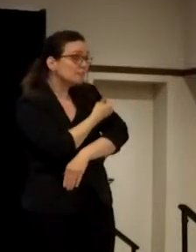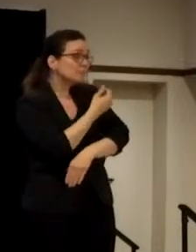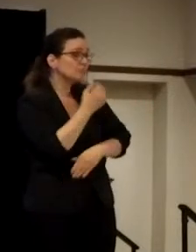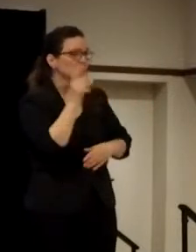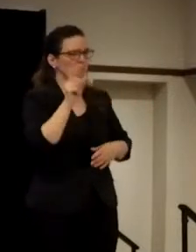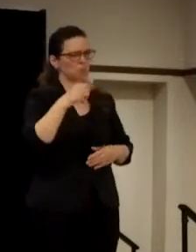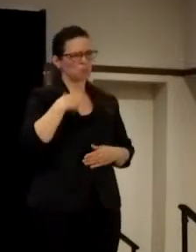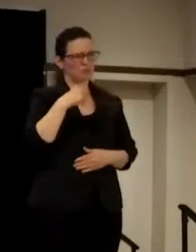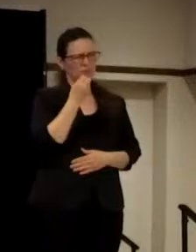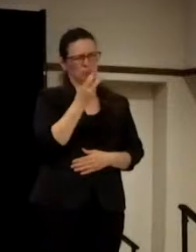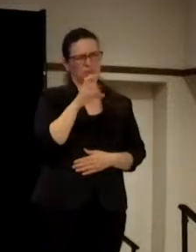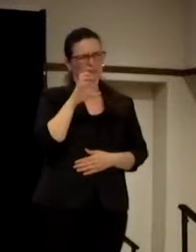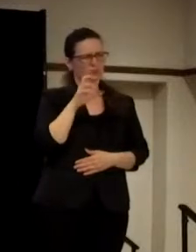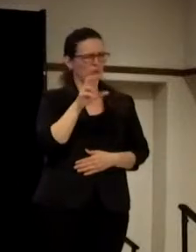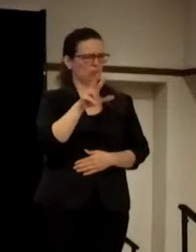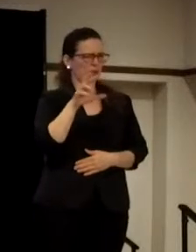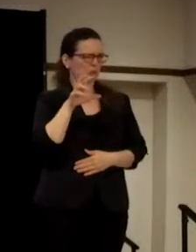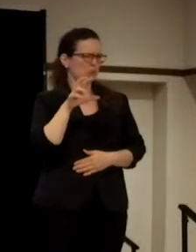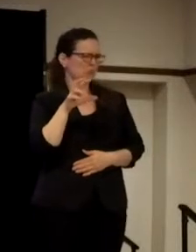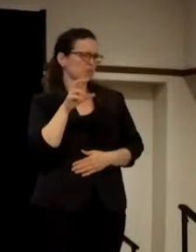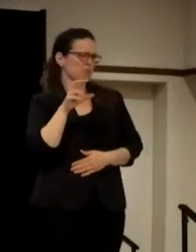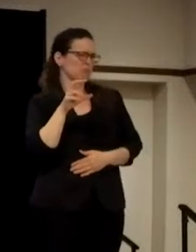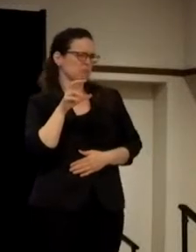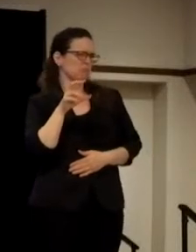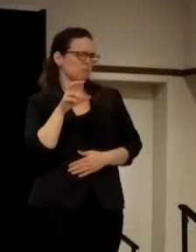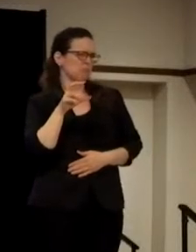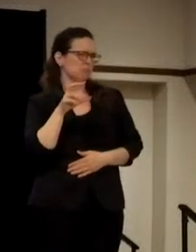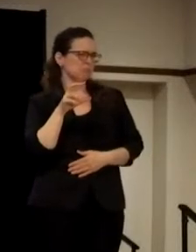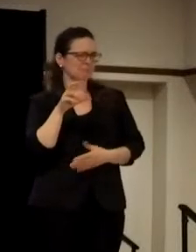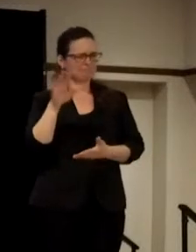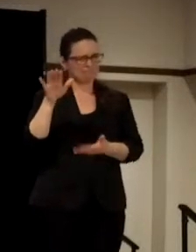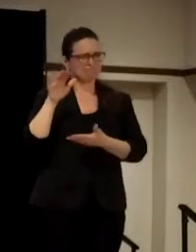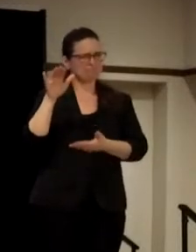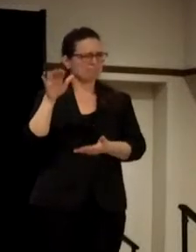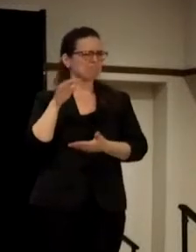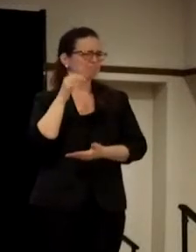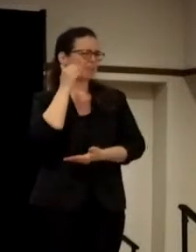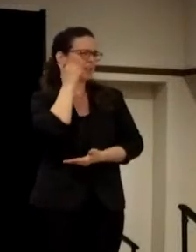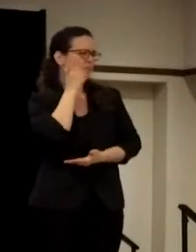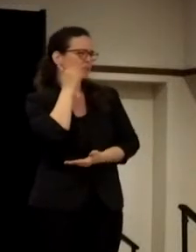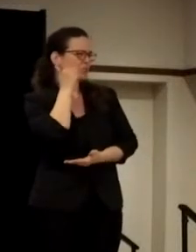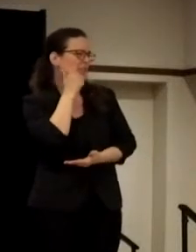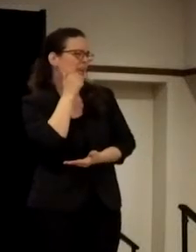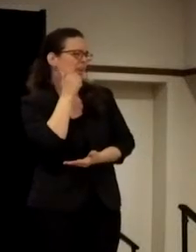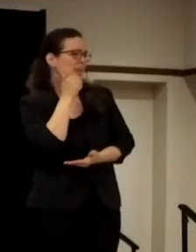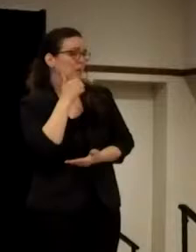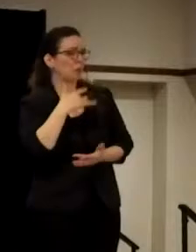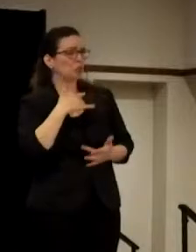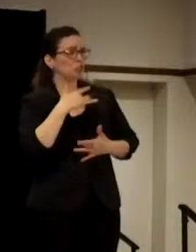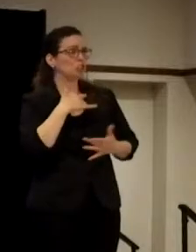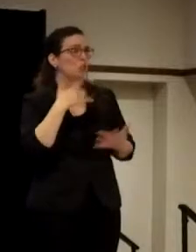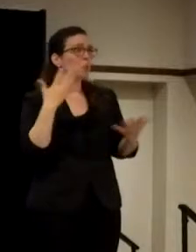more, and we're filling 400, 500. I think that's going to be more the concern 2 to 3 weeks.